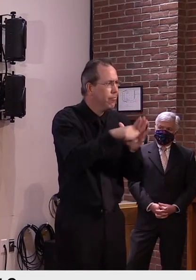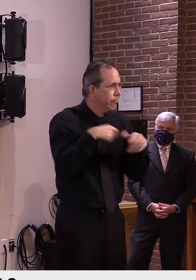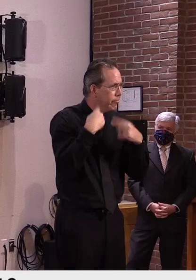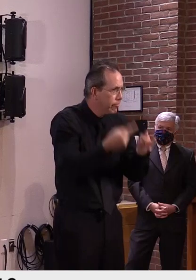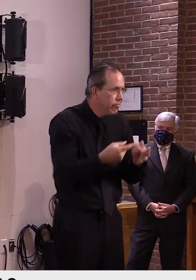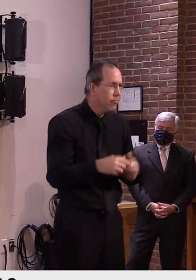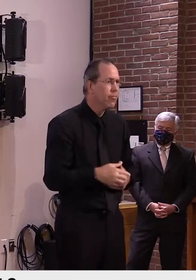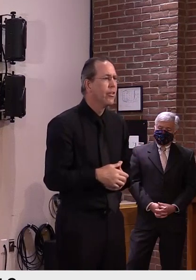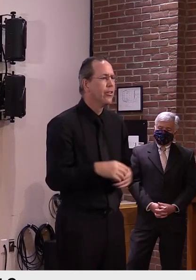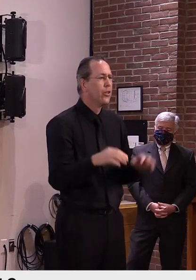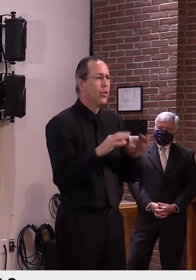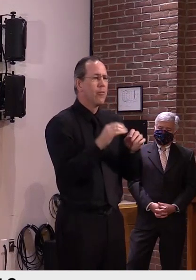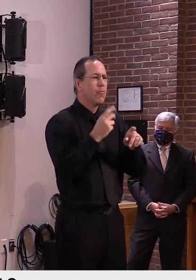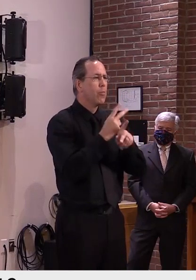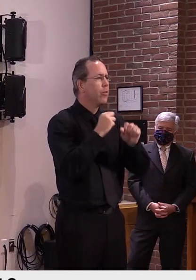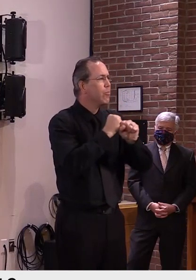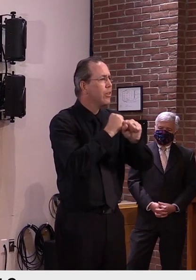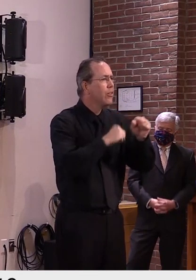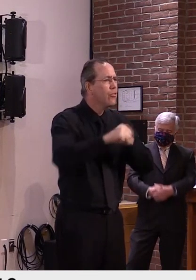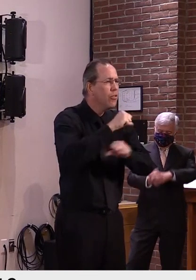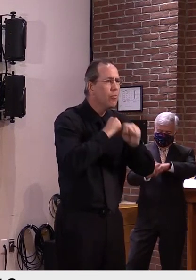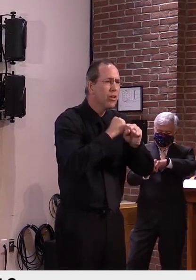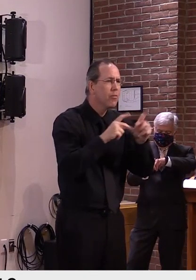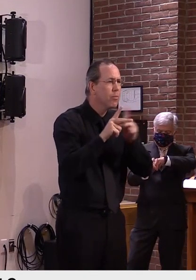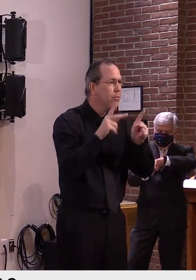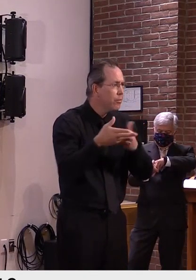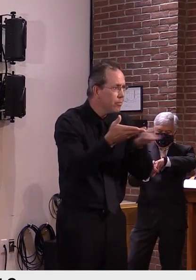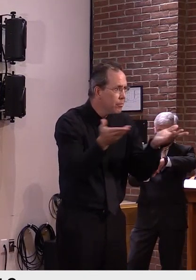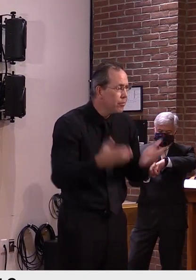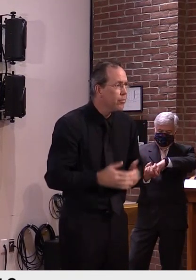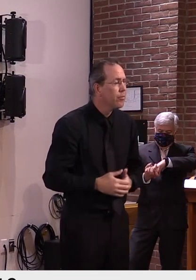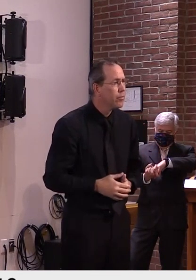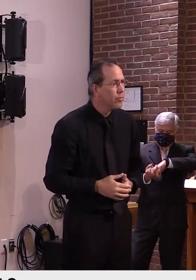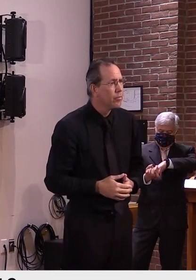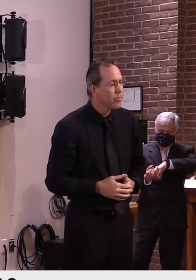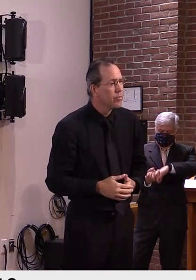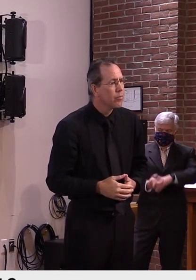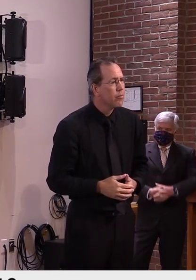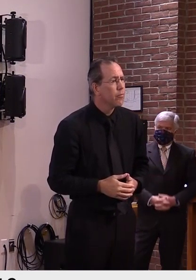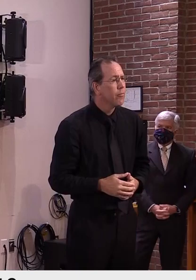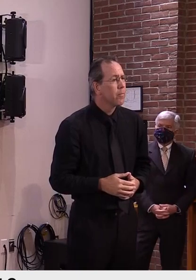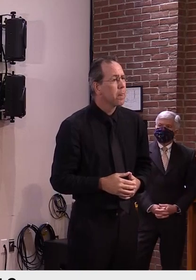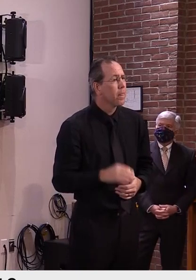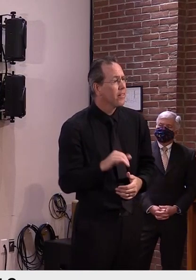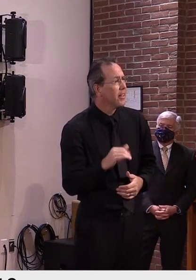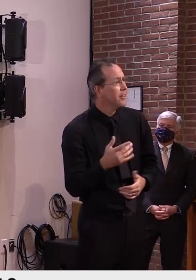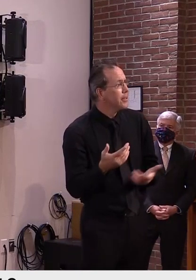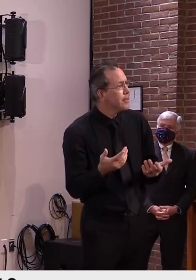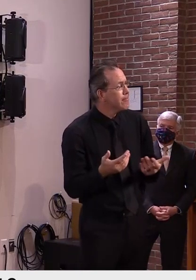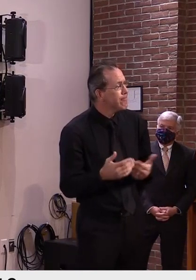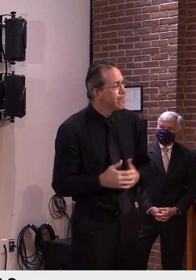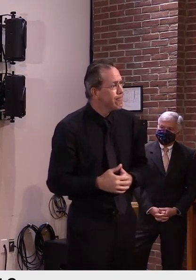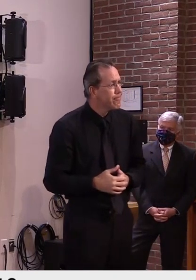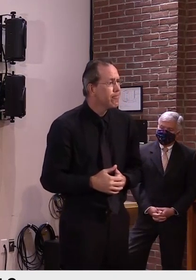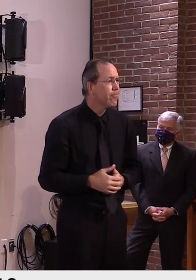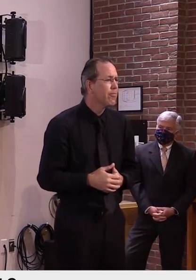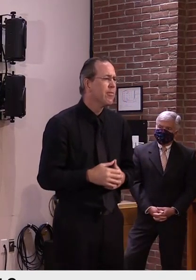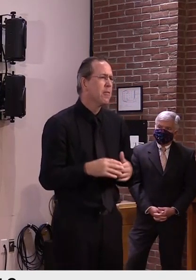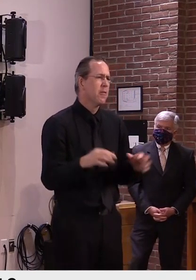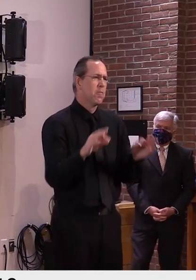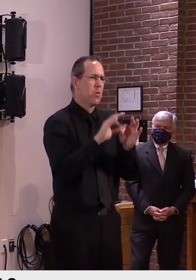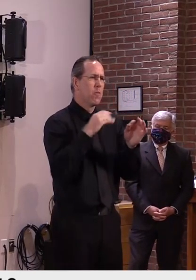we need to continue that, because that indeed is the most fragile part of any part of managing